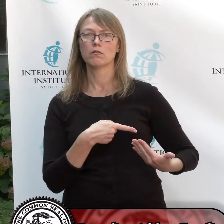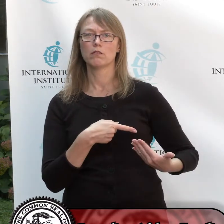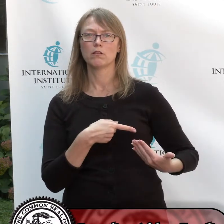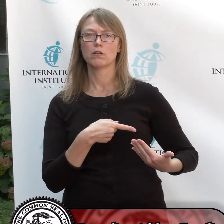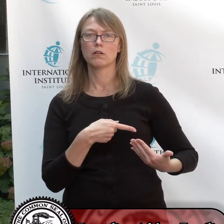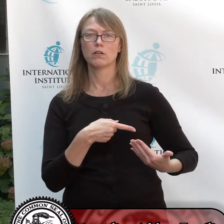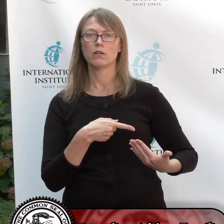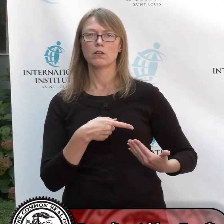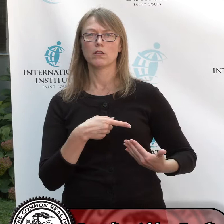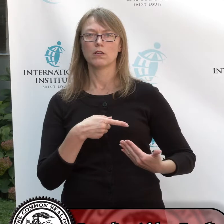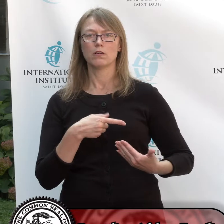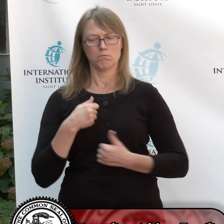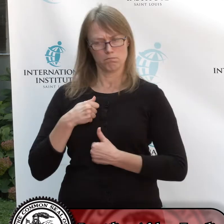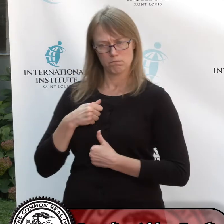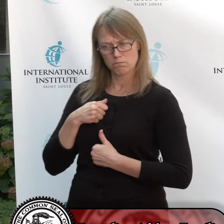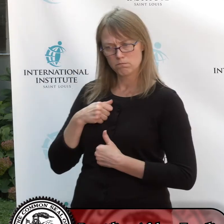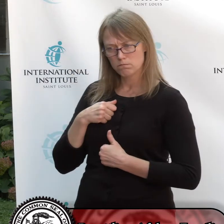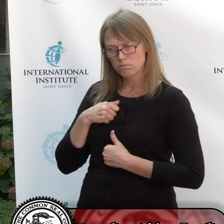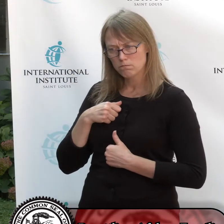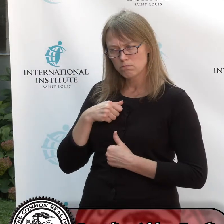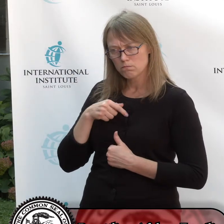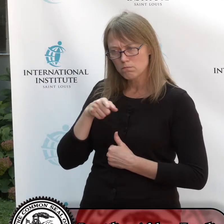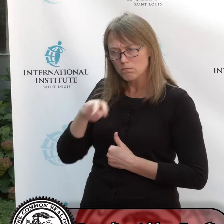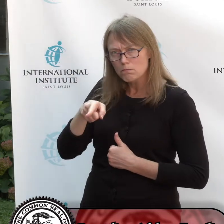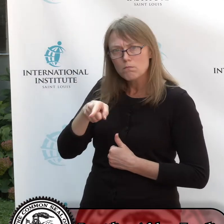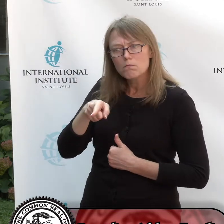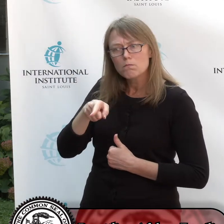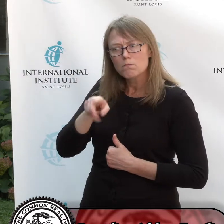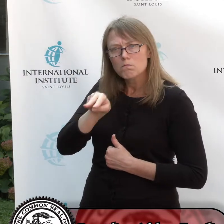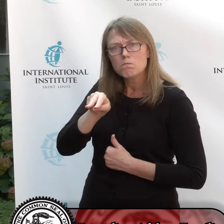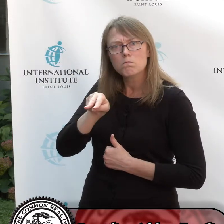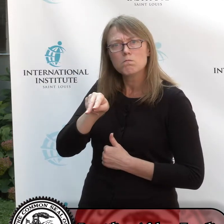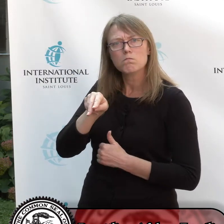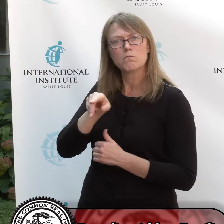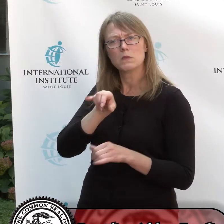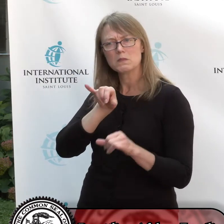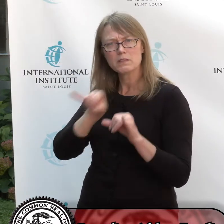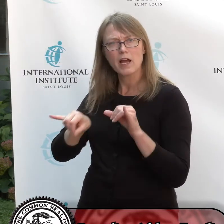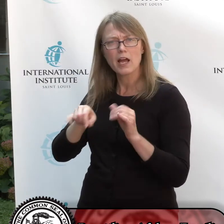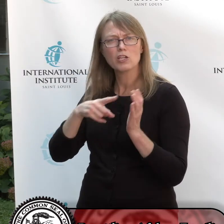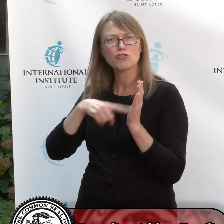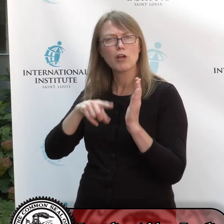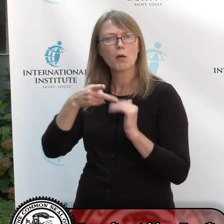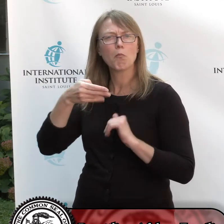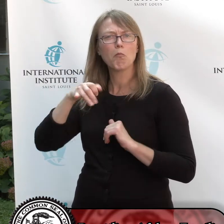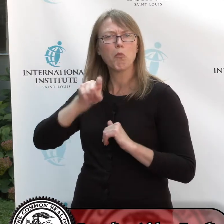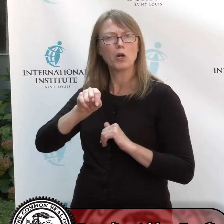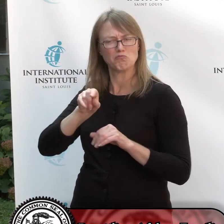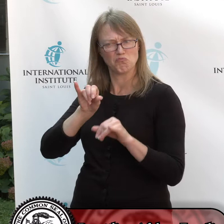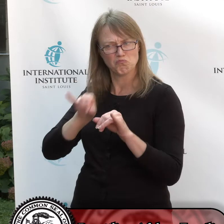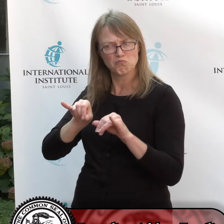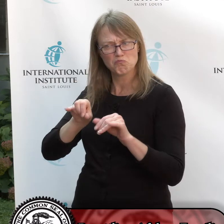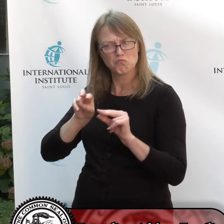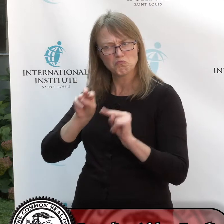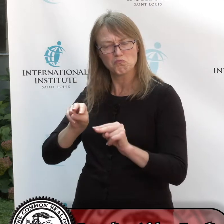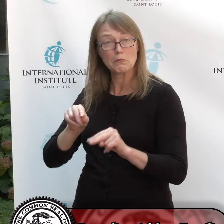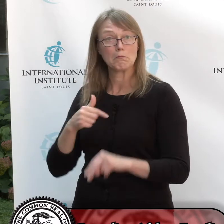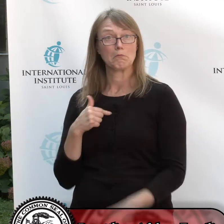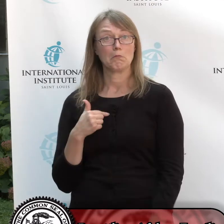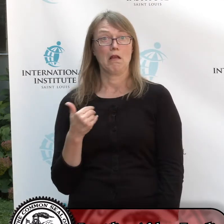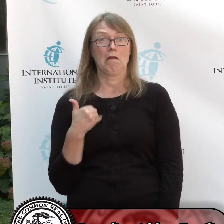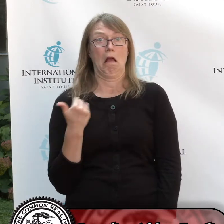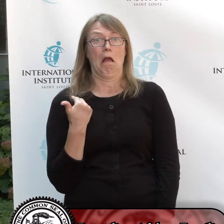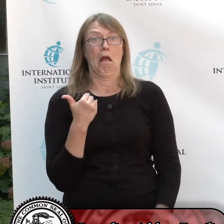their checkpoint for maybe an hour or so, and I was a small kid. I was